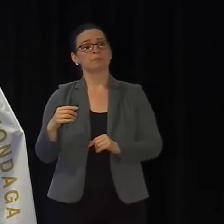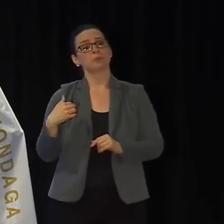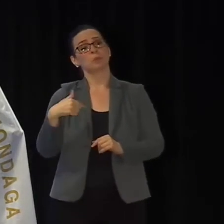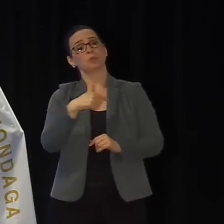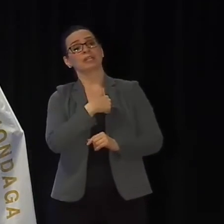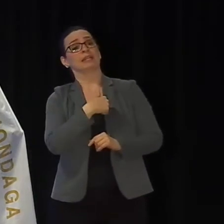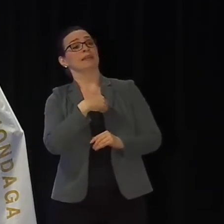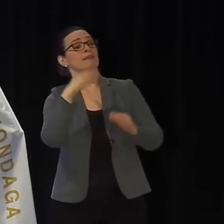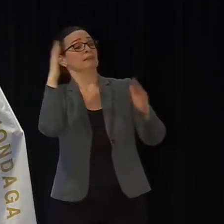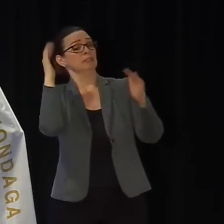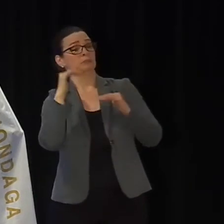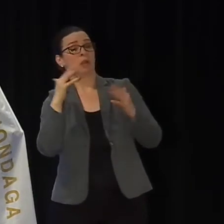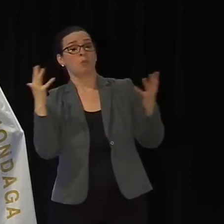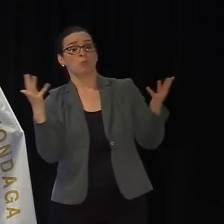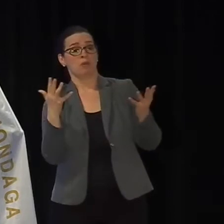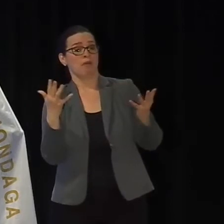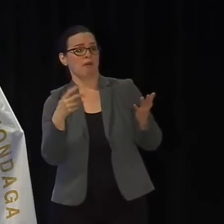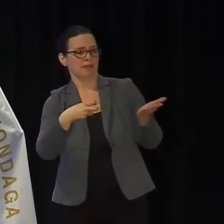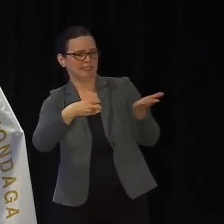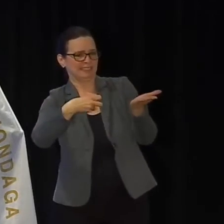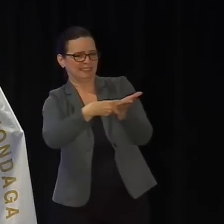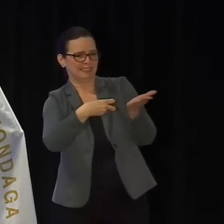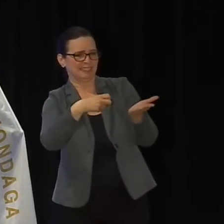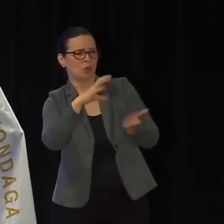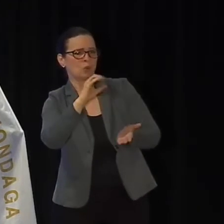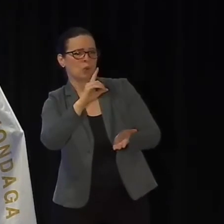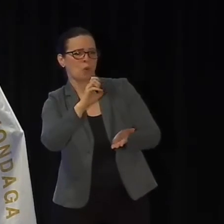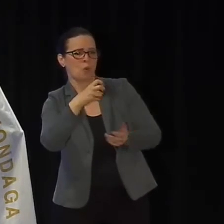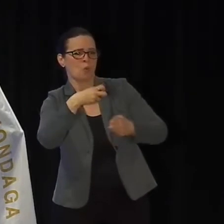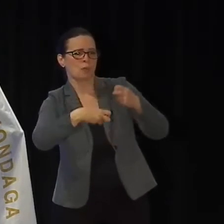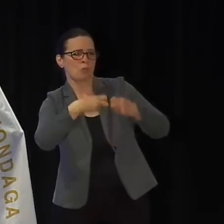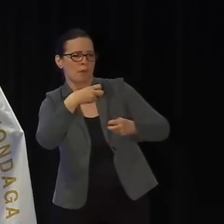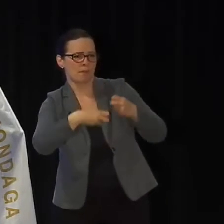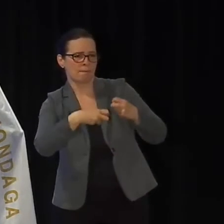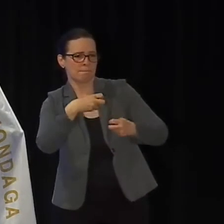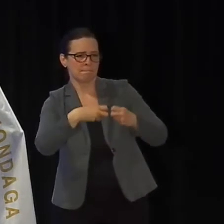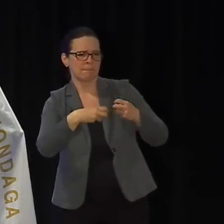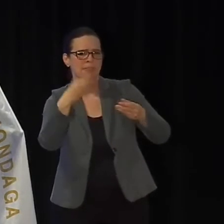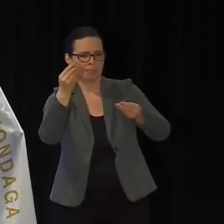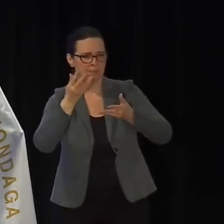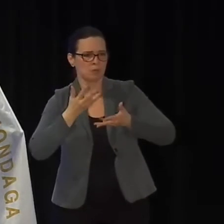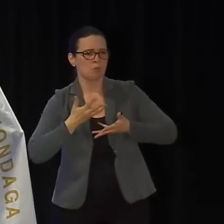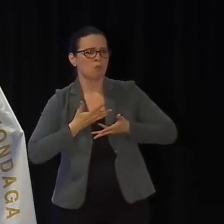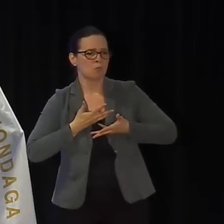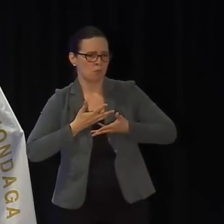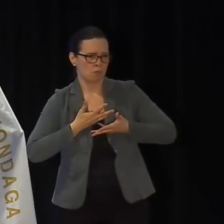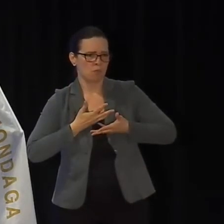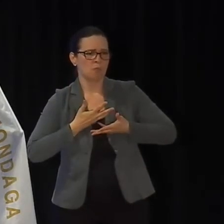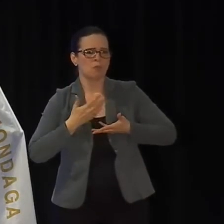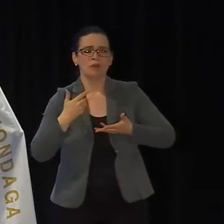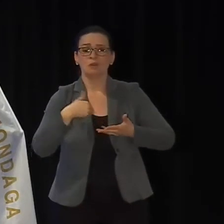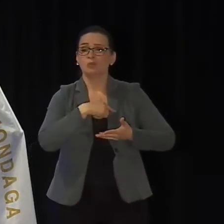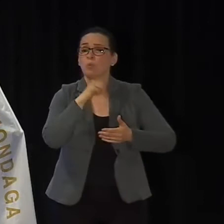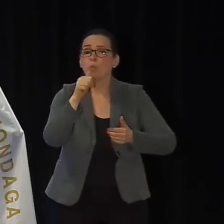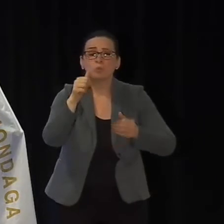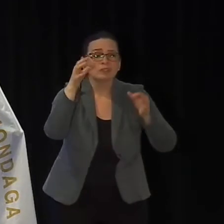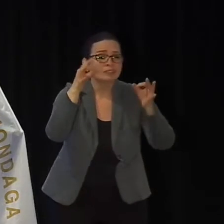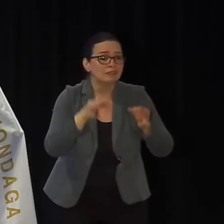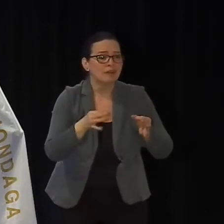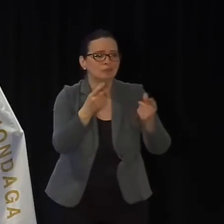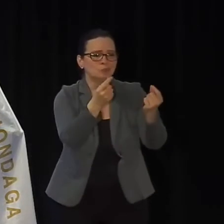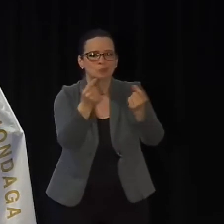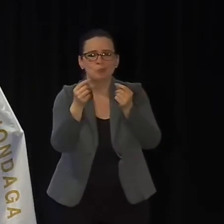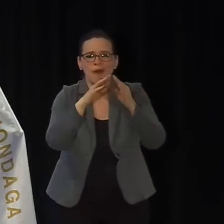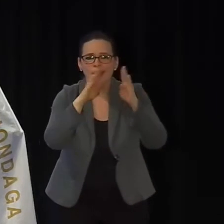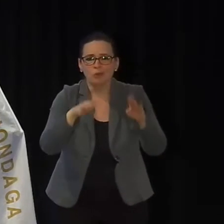issues like that, yeah. Again, we don't have the people, that's not our job to determine housing conditions. We've asked